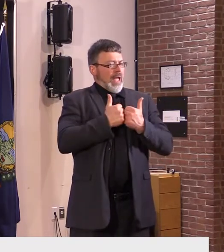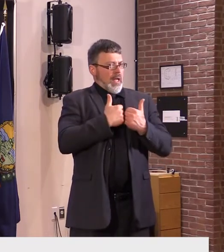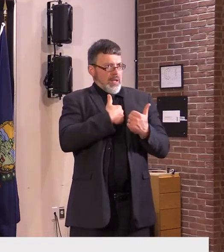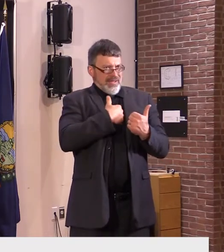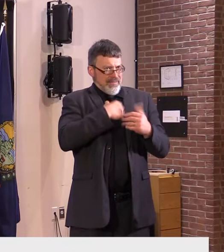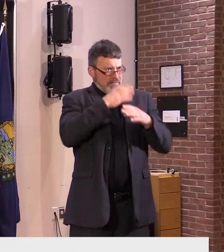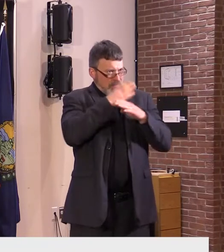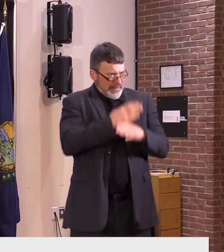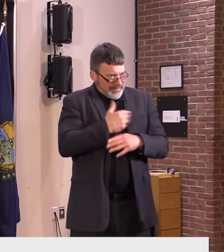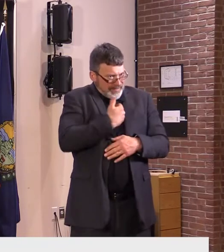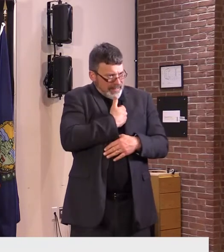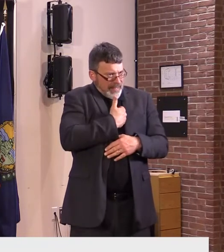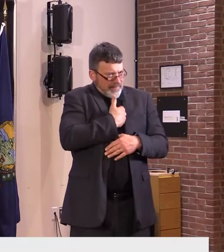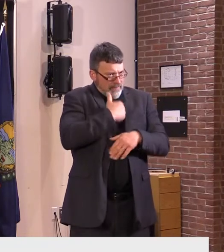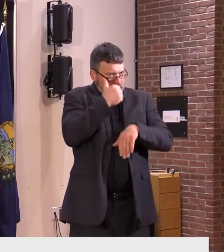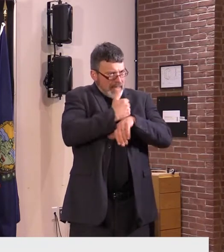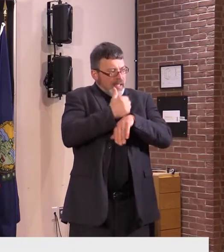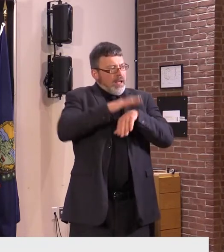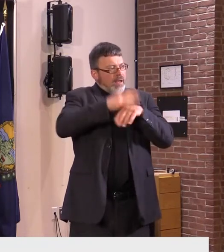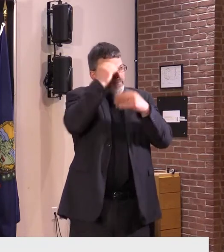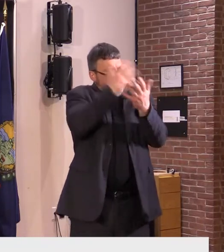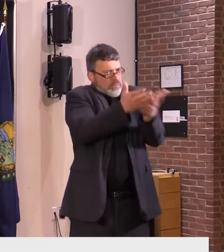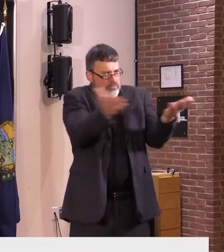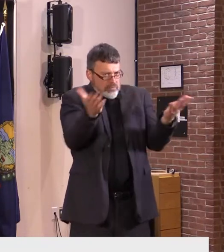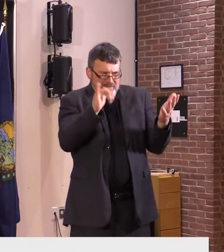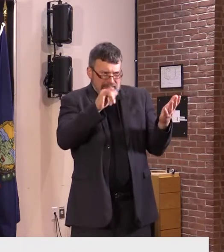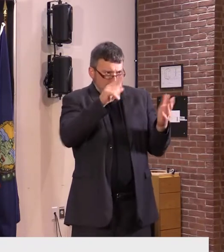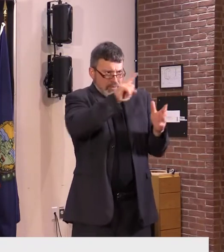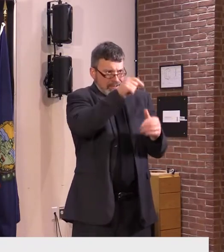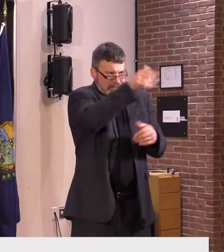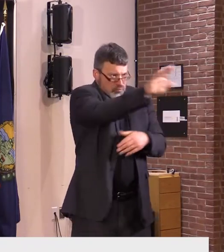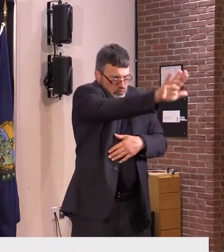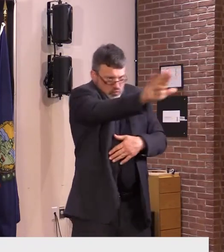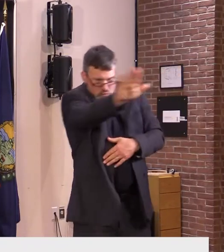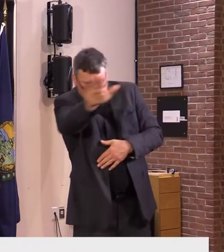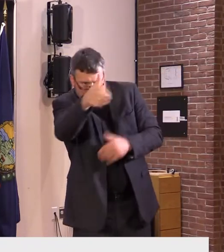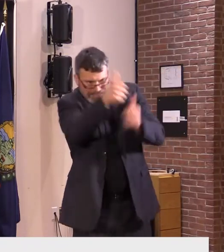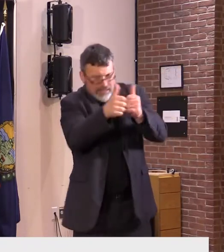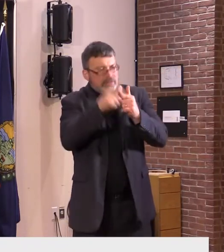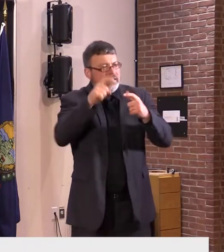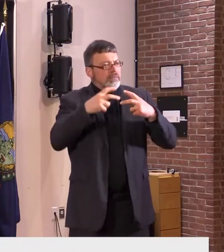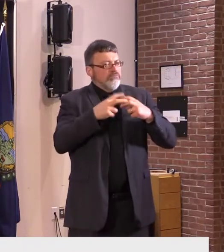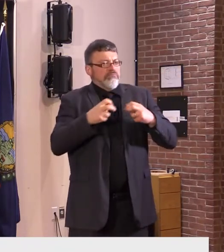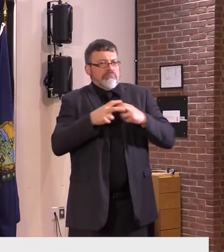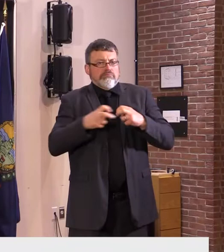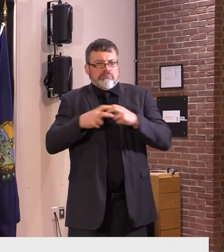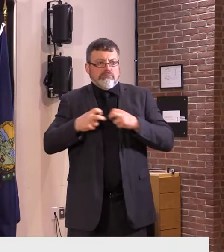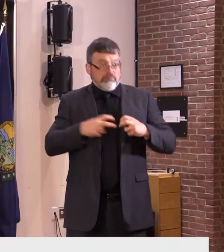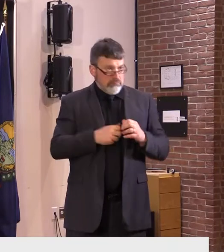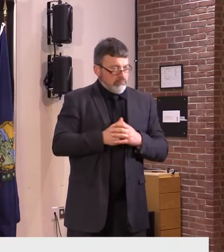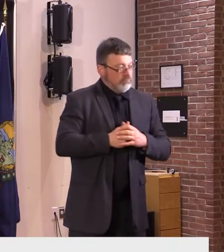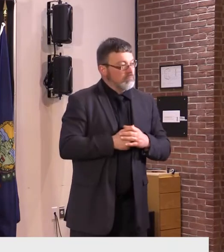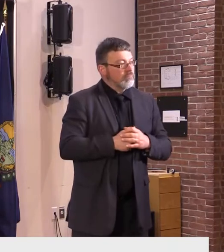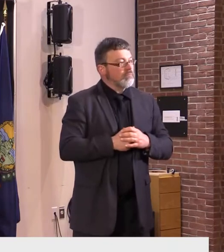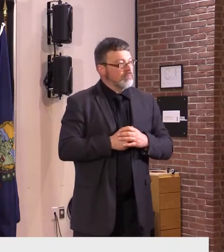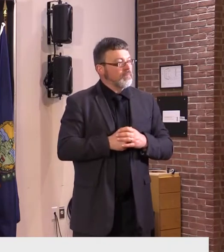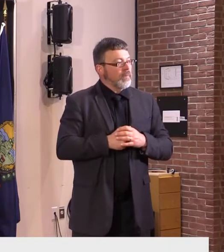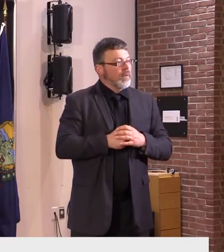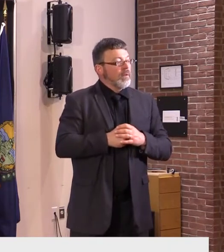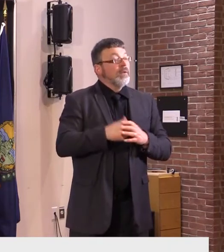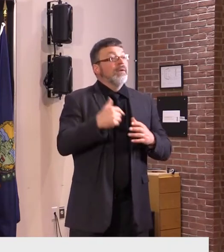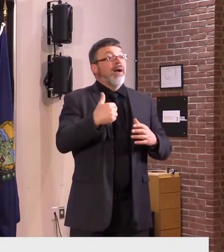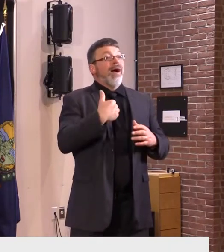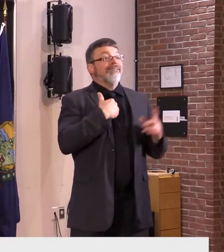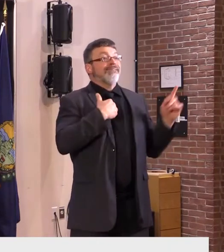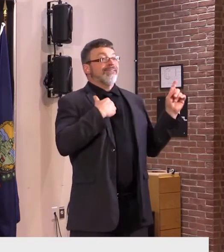assessment, personal circumstances, and risk tolerance. And a reminder that this case dashboard will no longer be